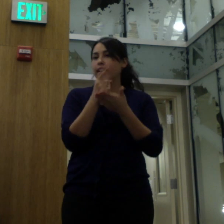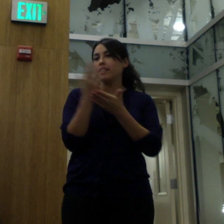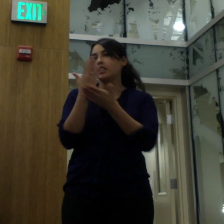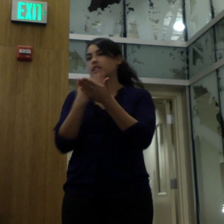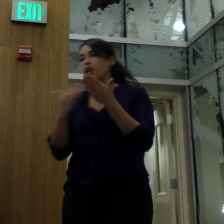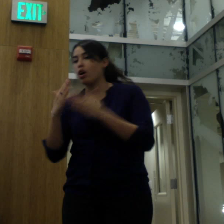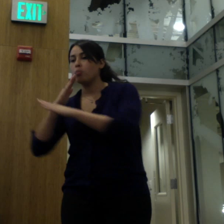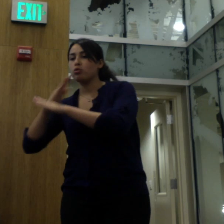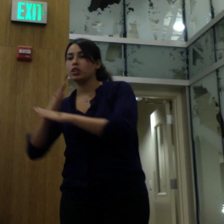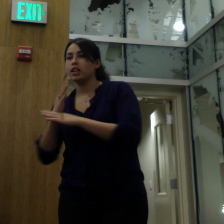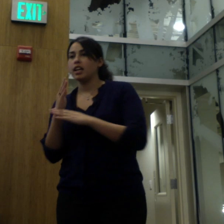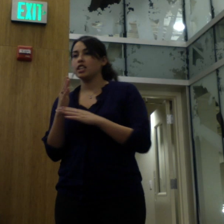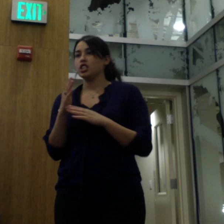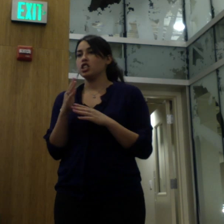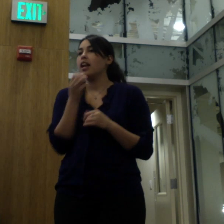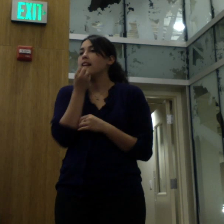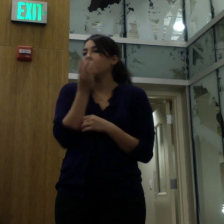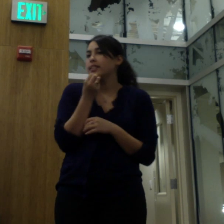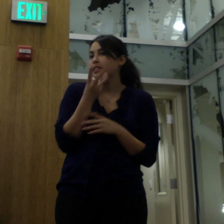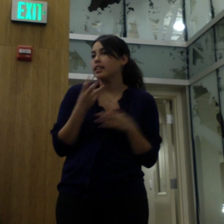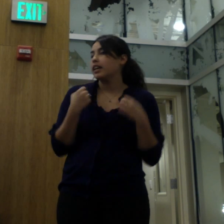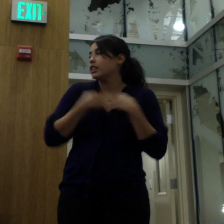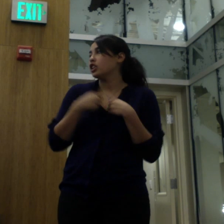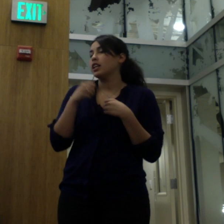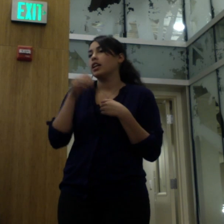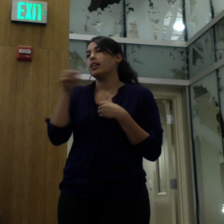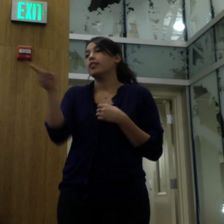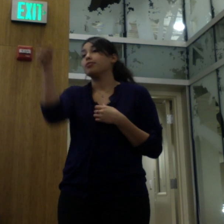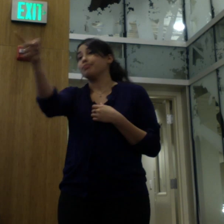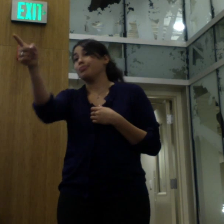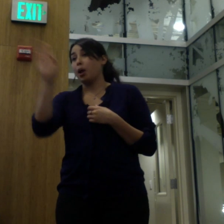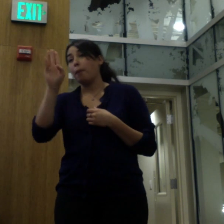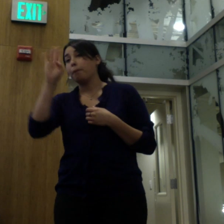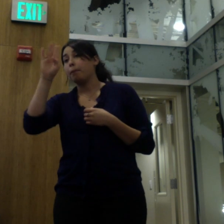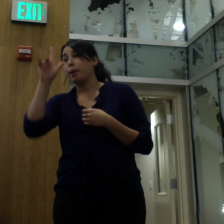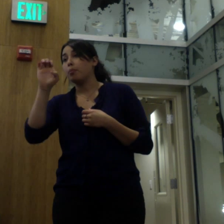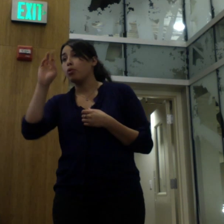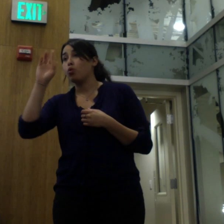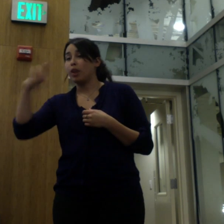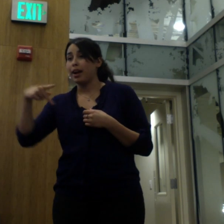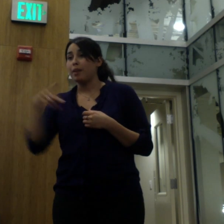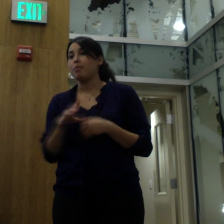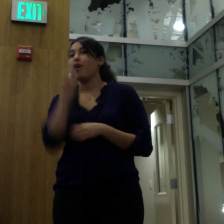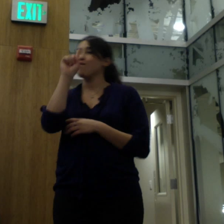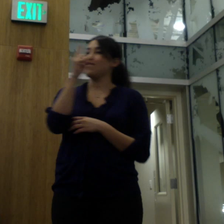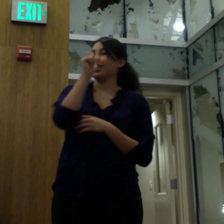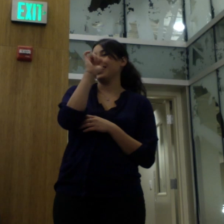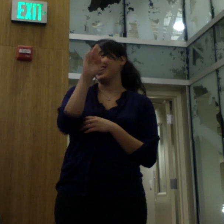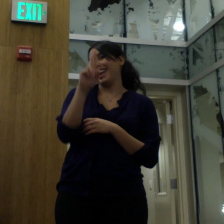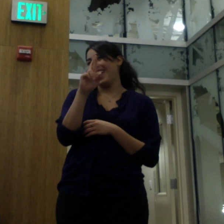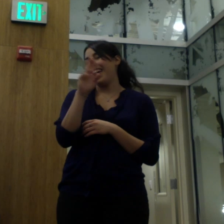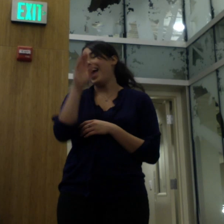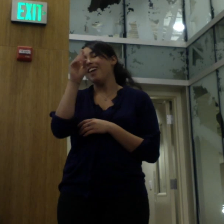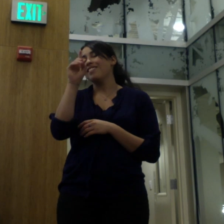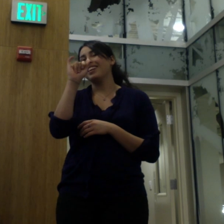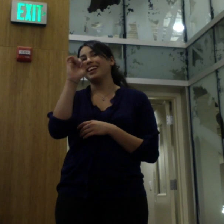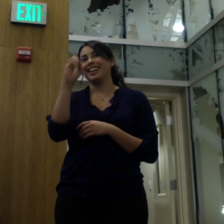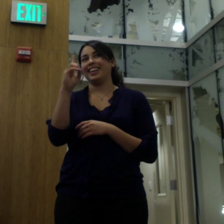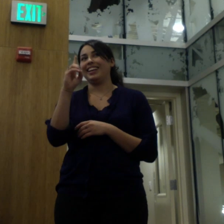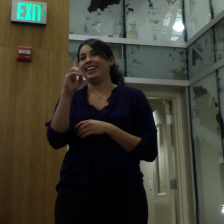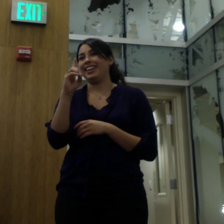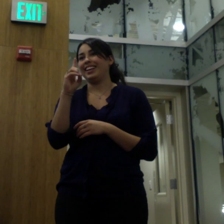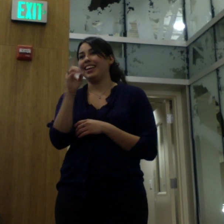insulation, which is going to be your bubble wrap, first aid, illumination,